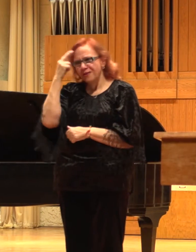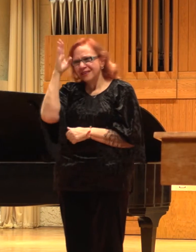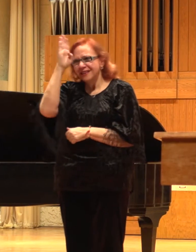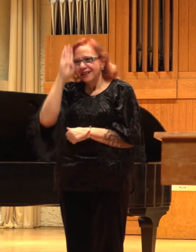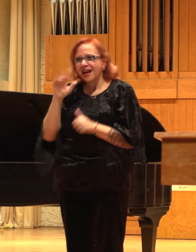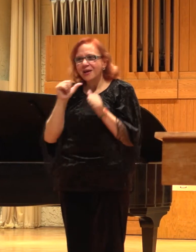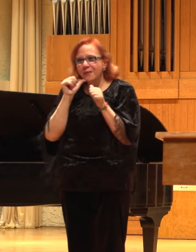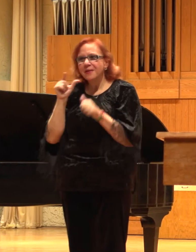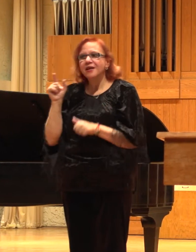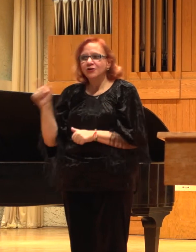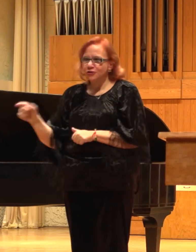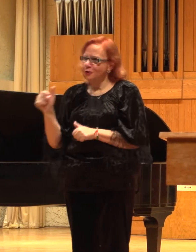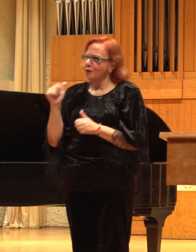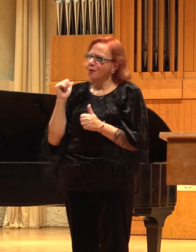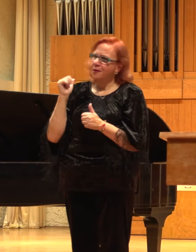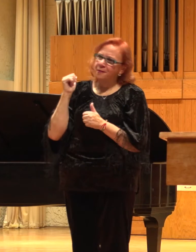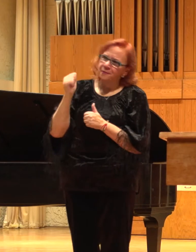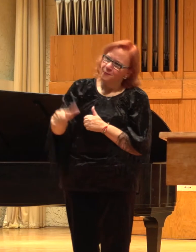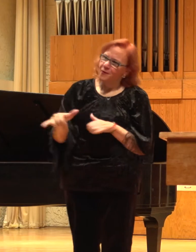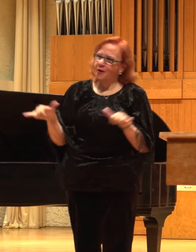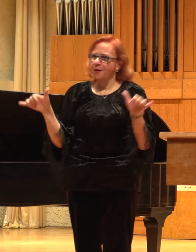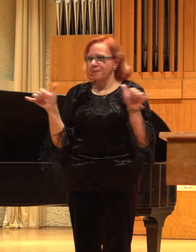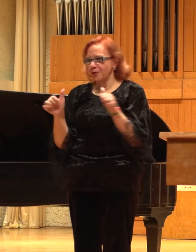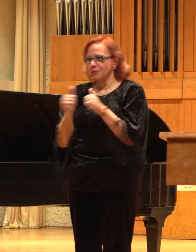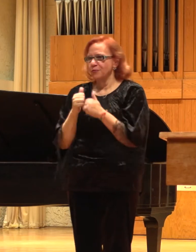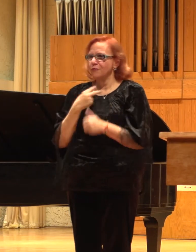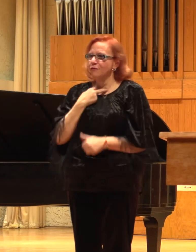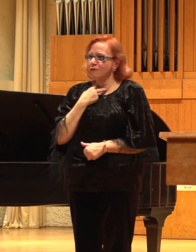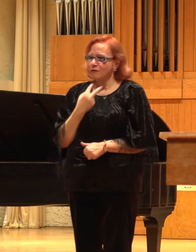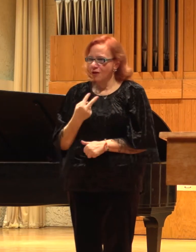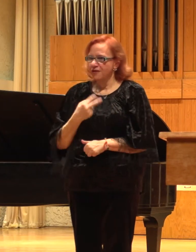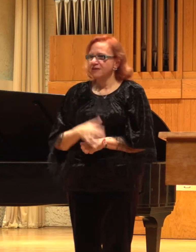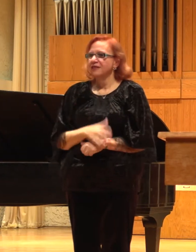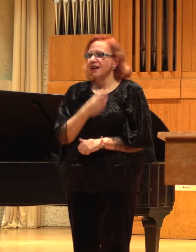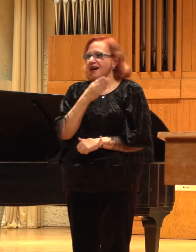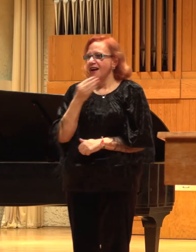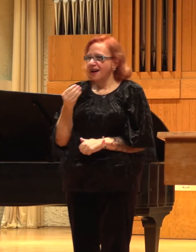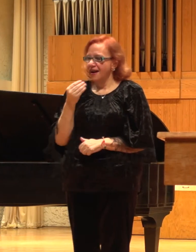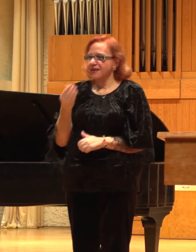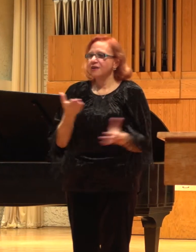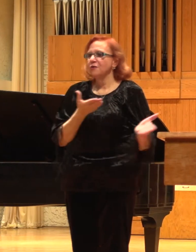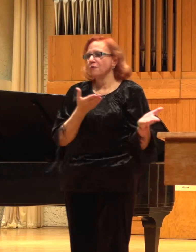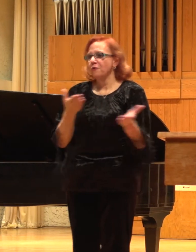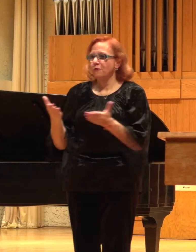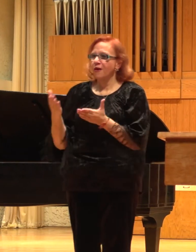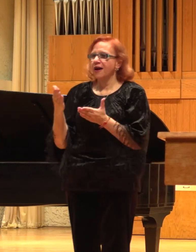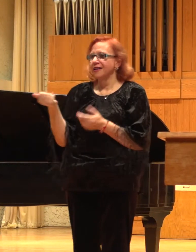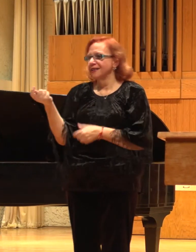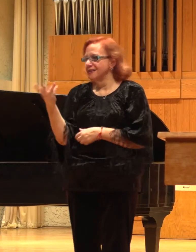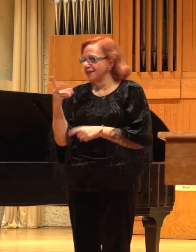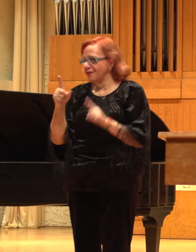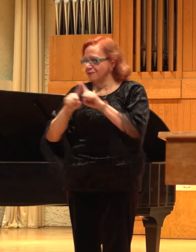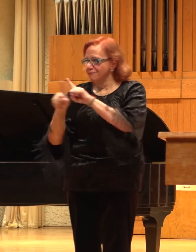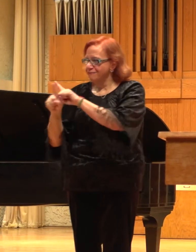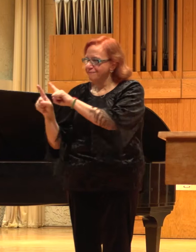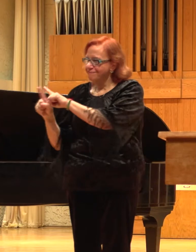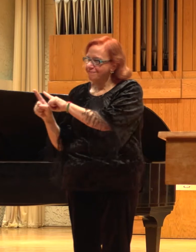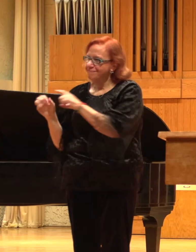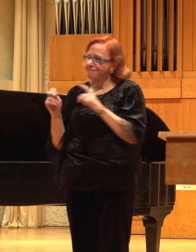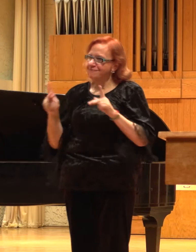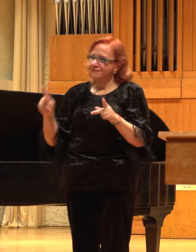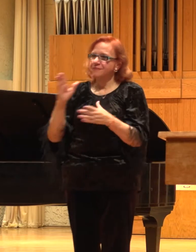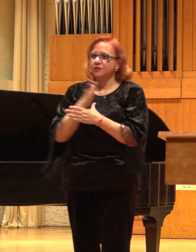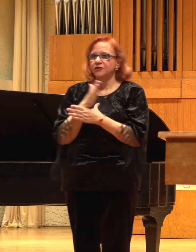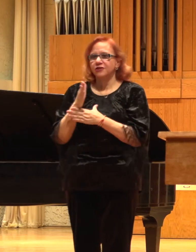God has blessed her beyond measure with her voice, and has provided several opportunities for her to